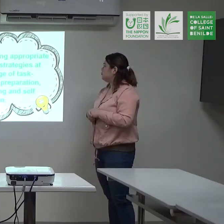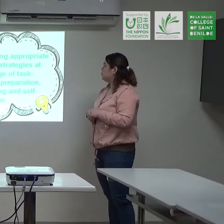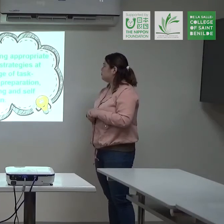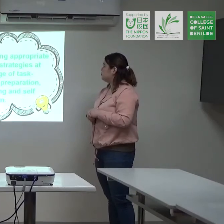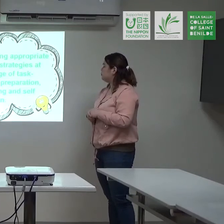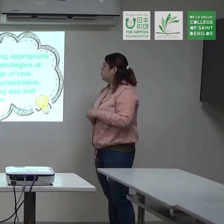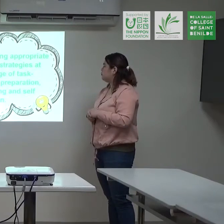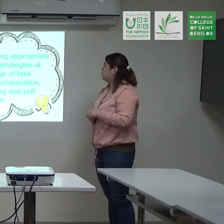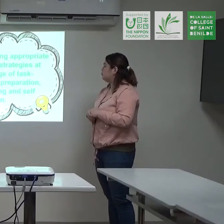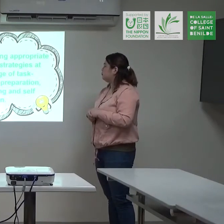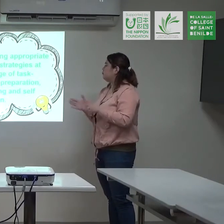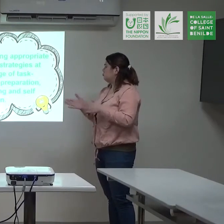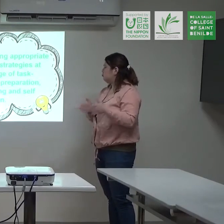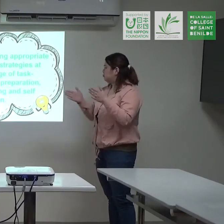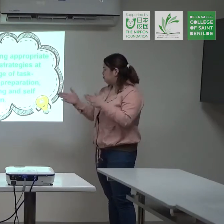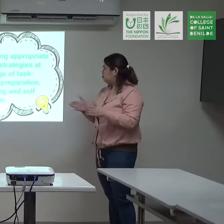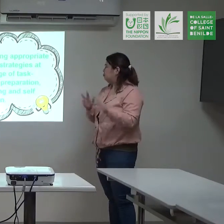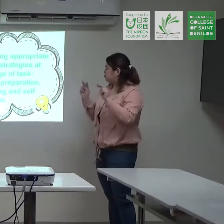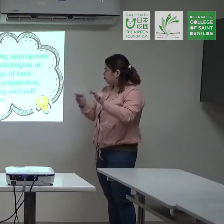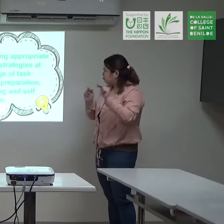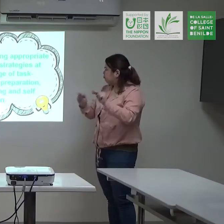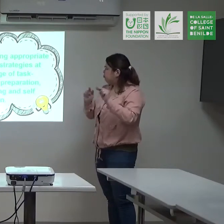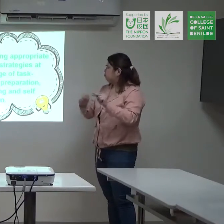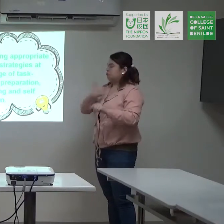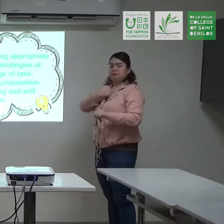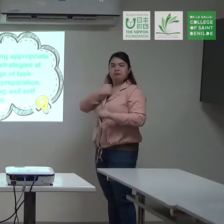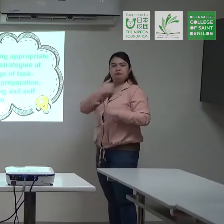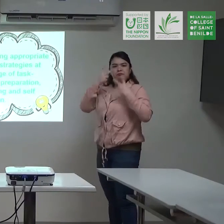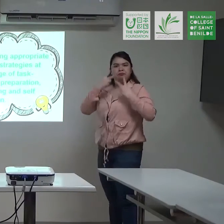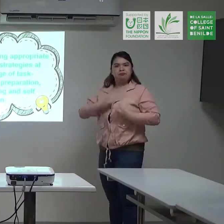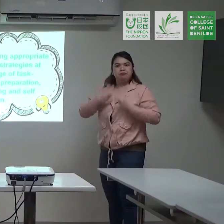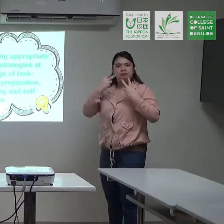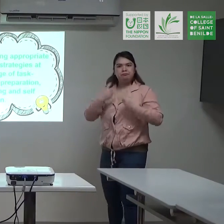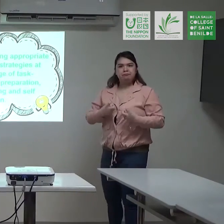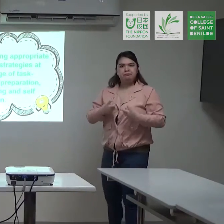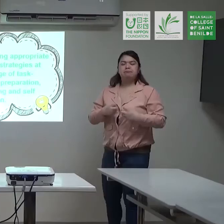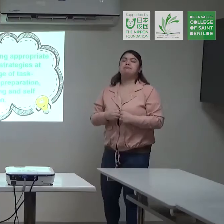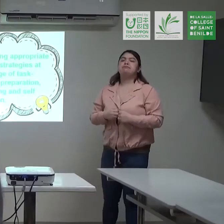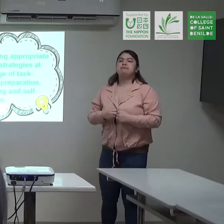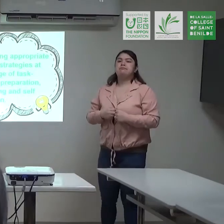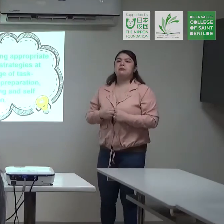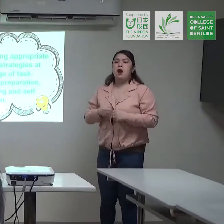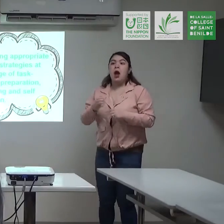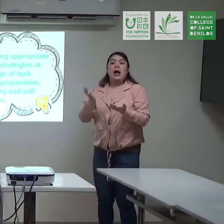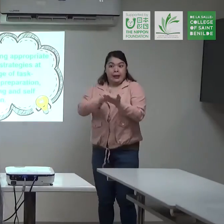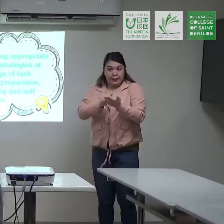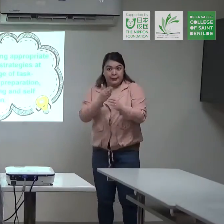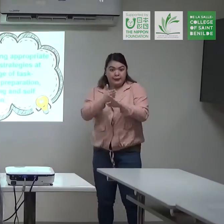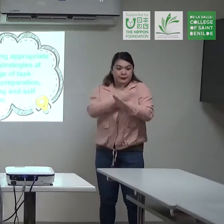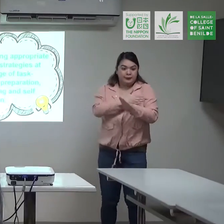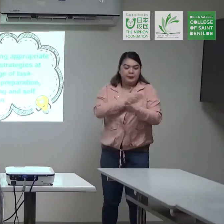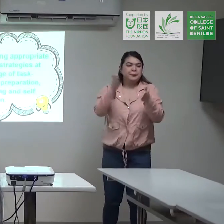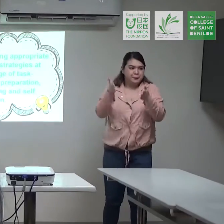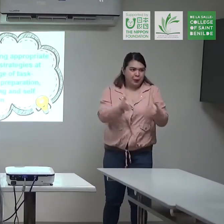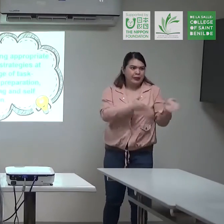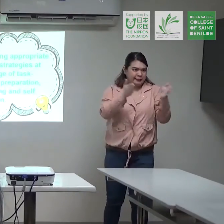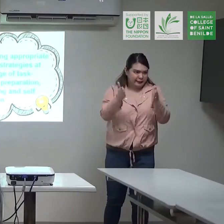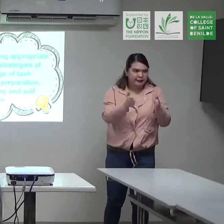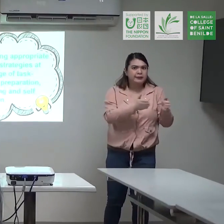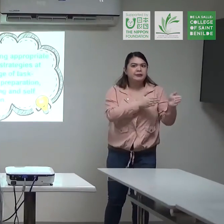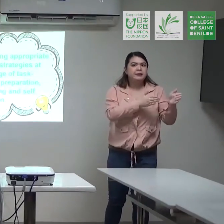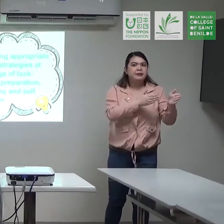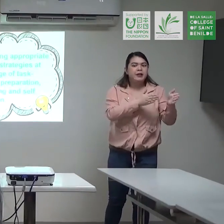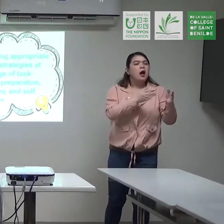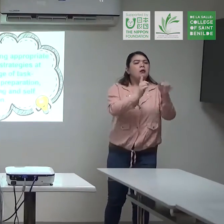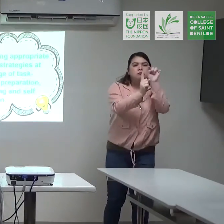Effective preparation, monitoring, and self-evaluation. From the very start, preparation,